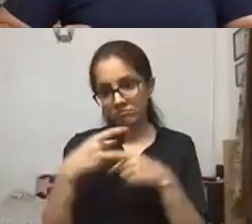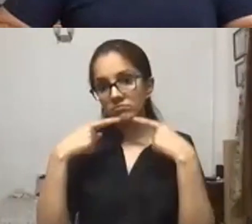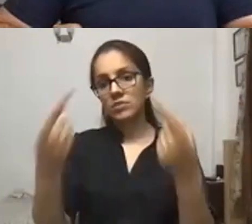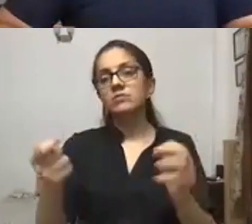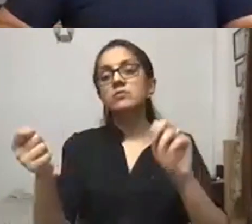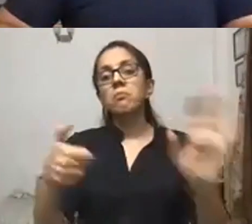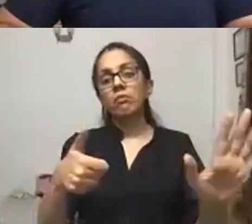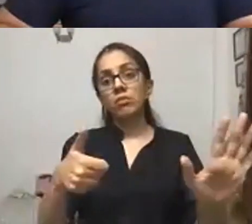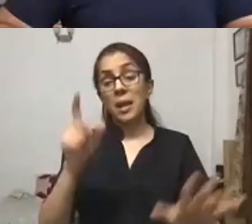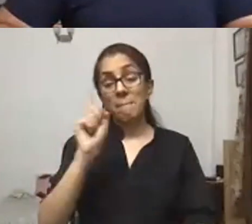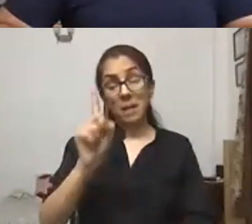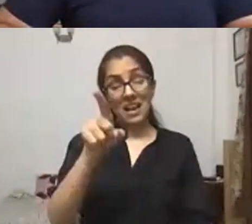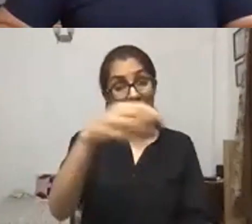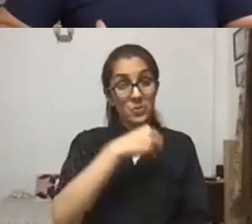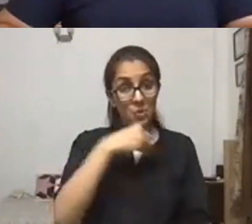But I